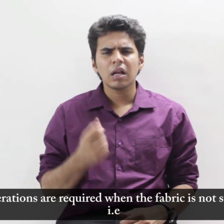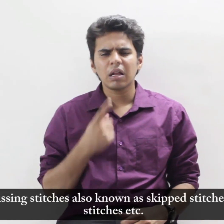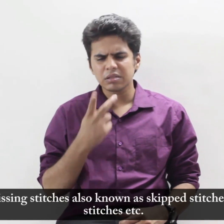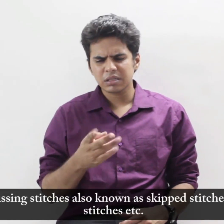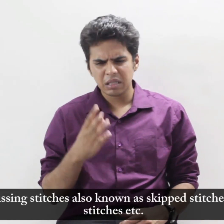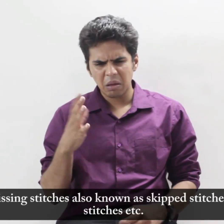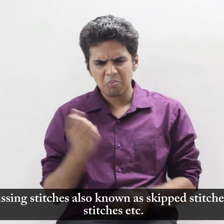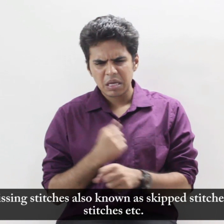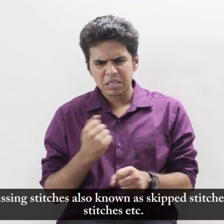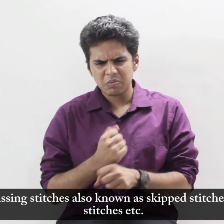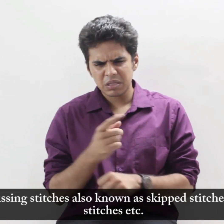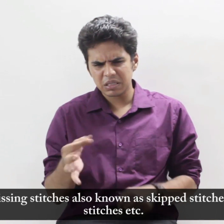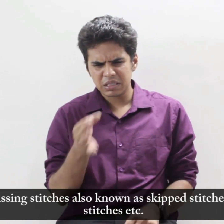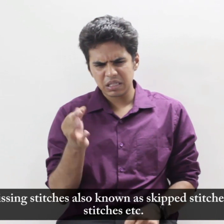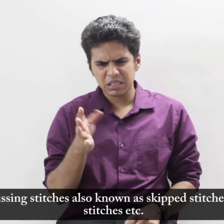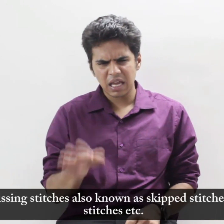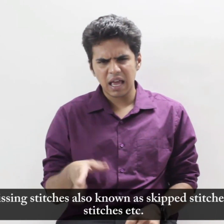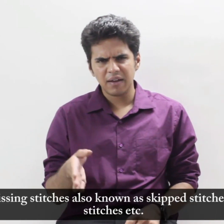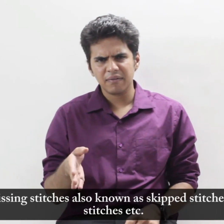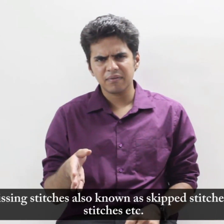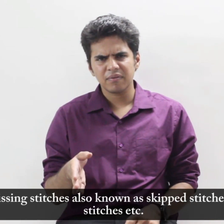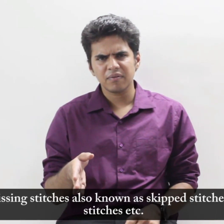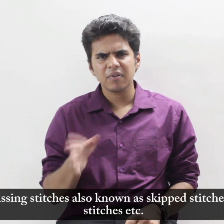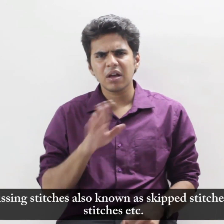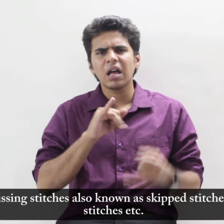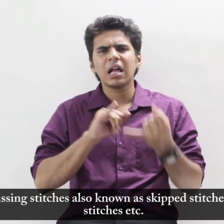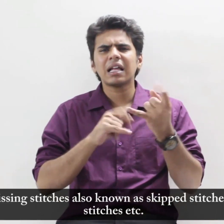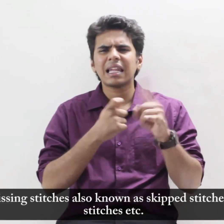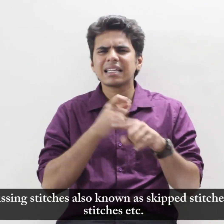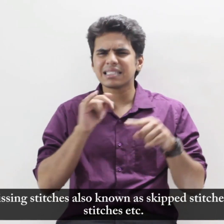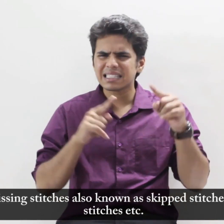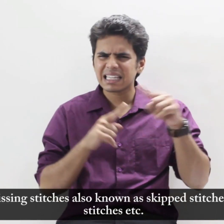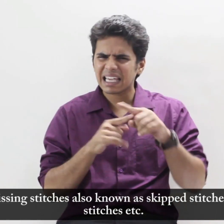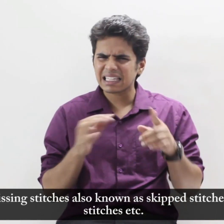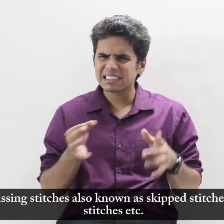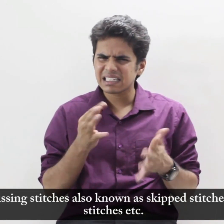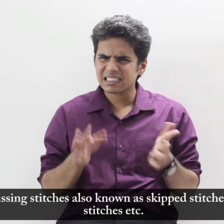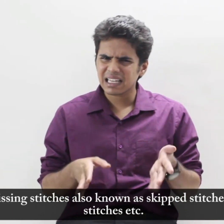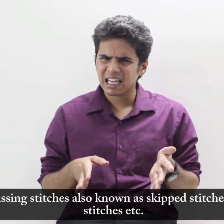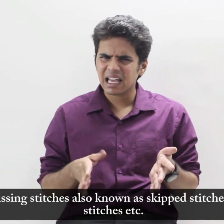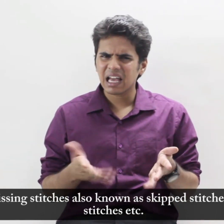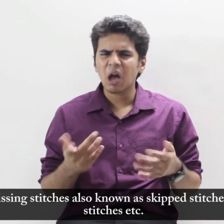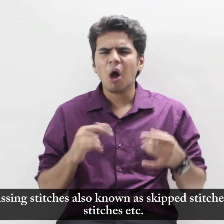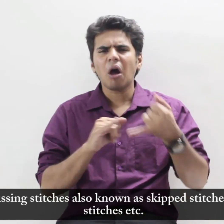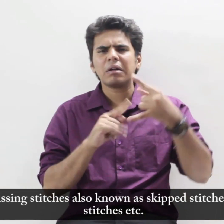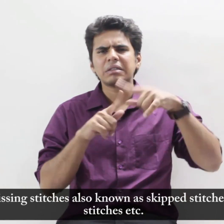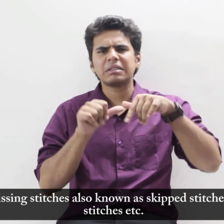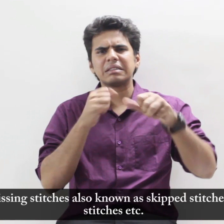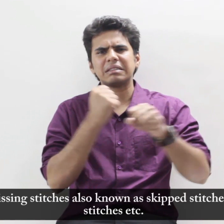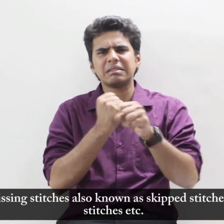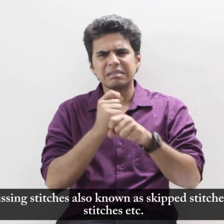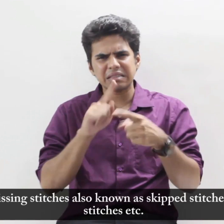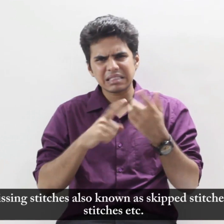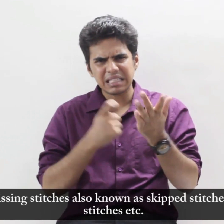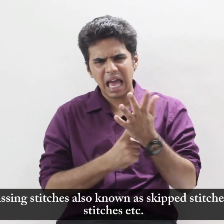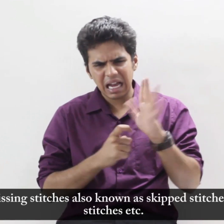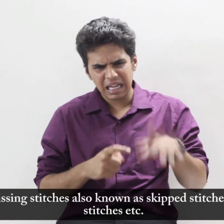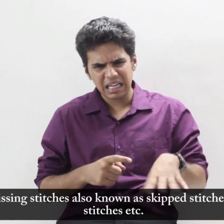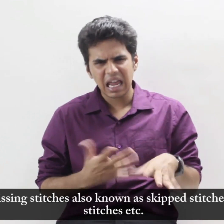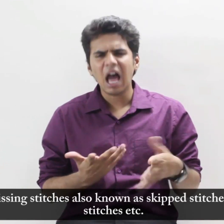That is, it contains missing stitches, also known as skipped stitches or staggered stitches, etc.